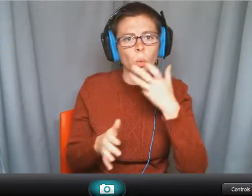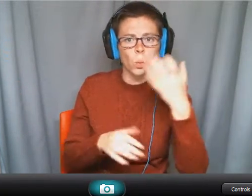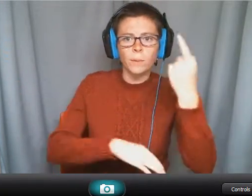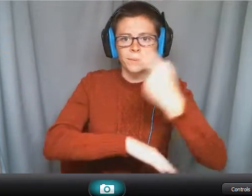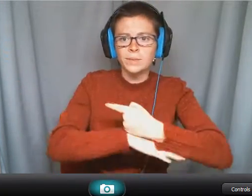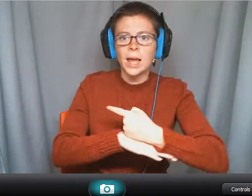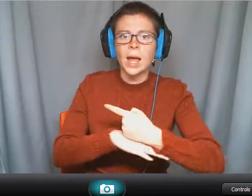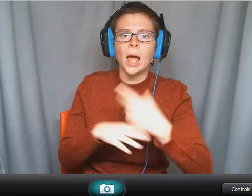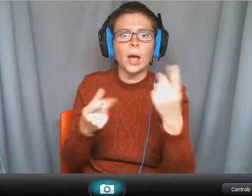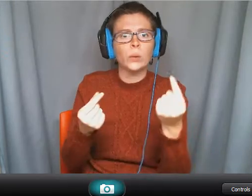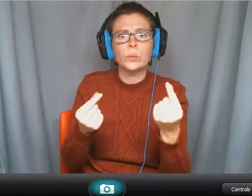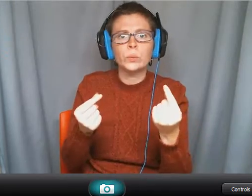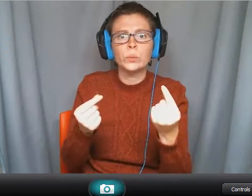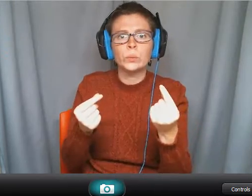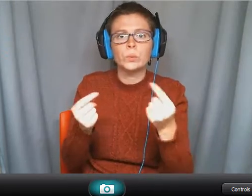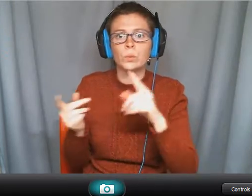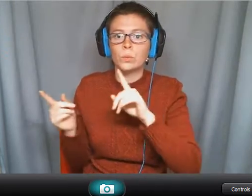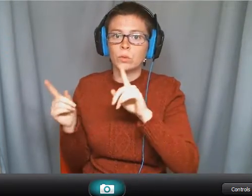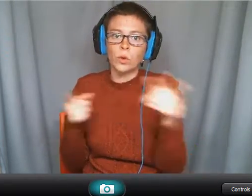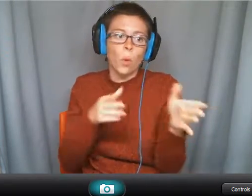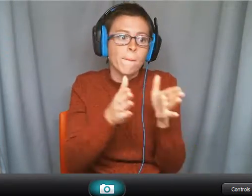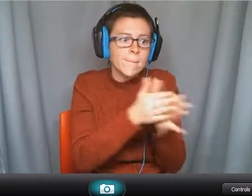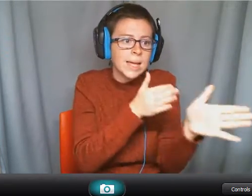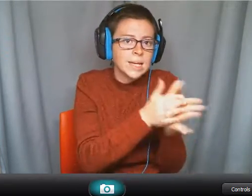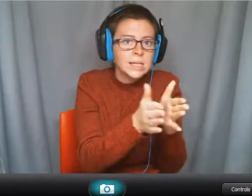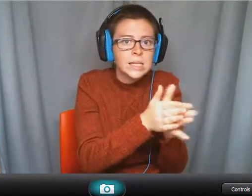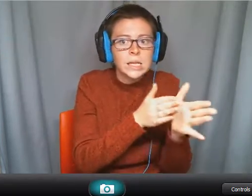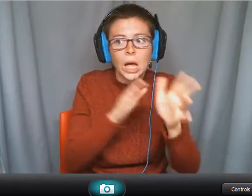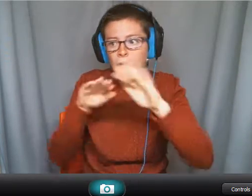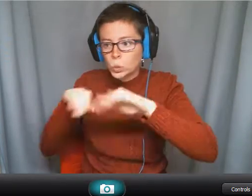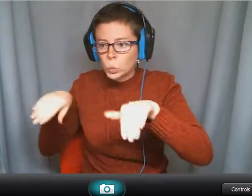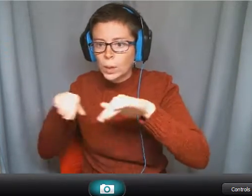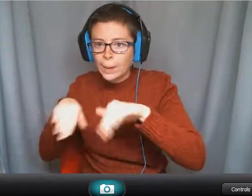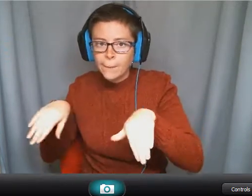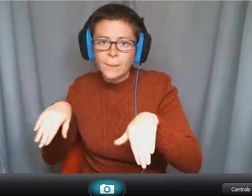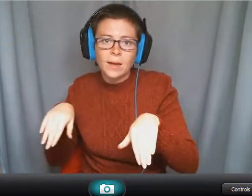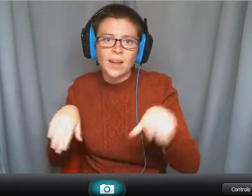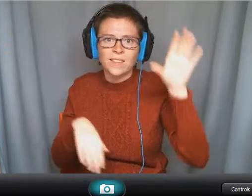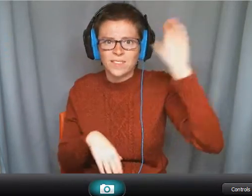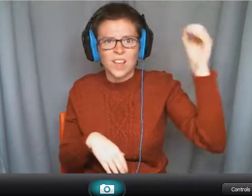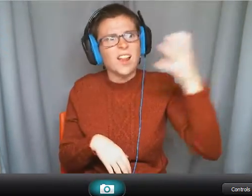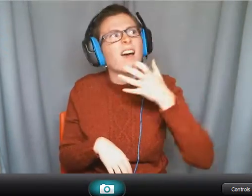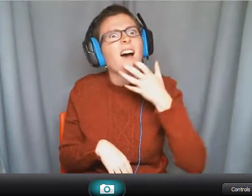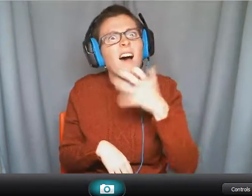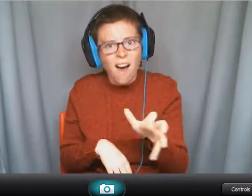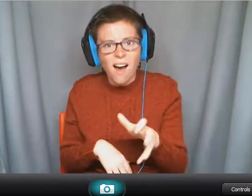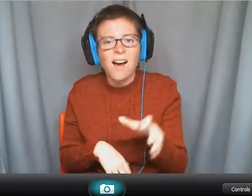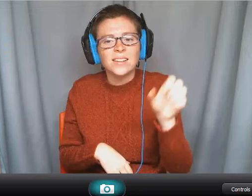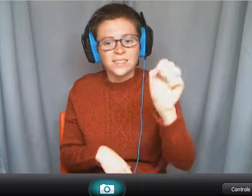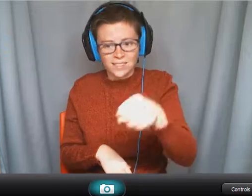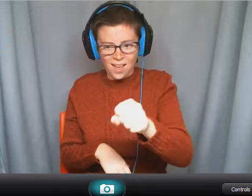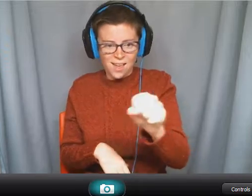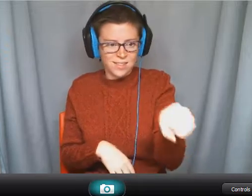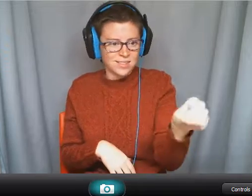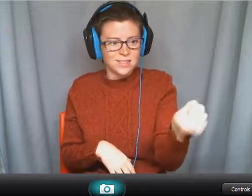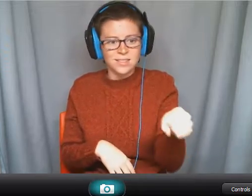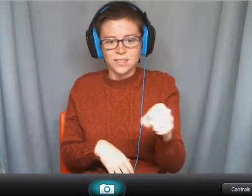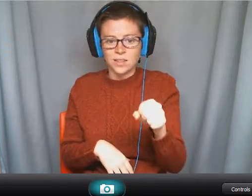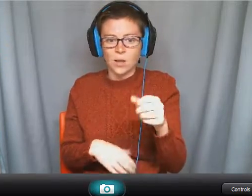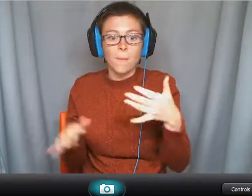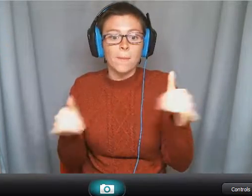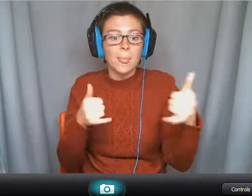picnics. We go swimming. The sun's out hot. Jump Yep, rope. the sun is hot. Jump rope. We play jump